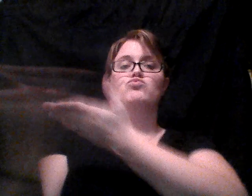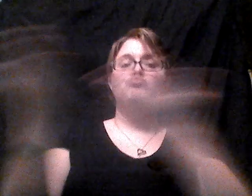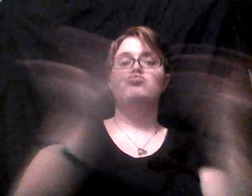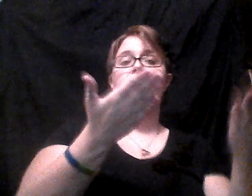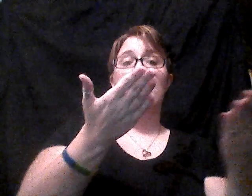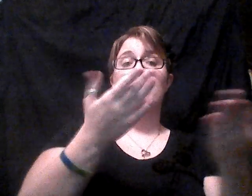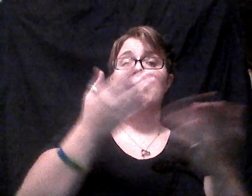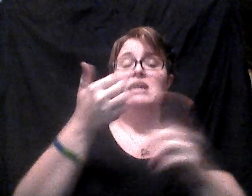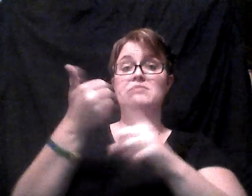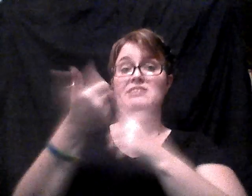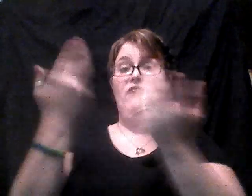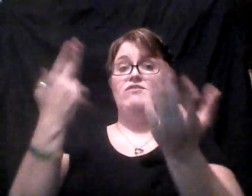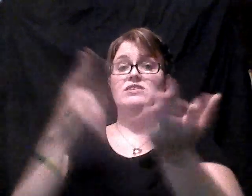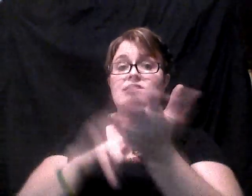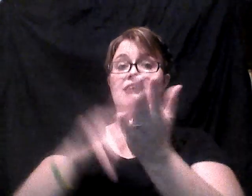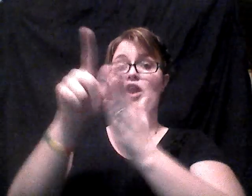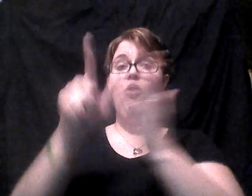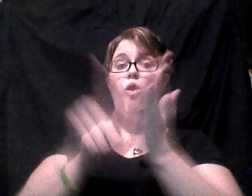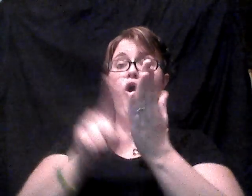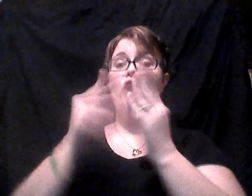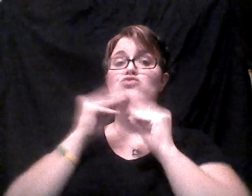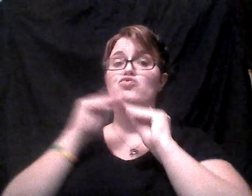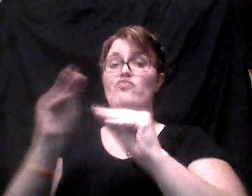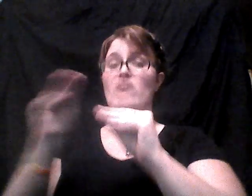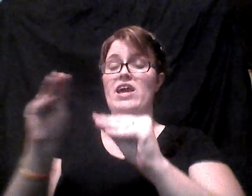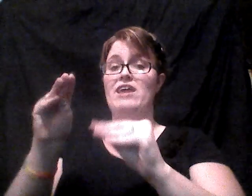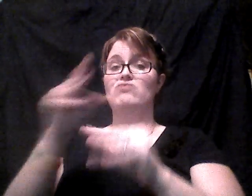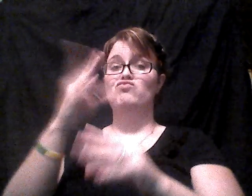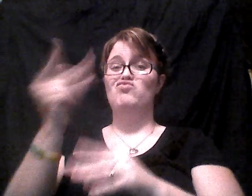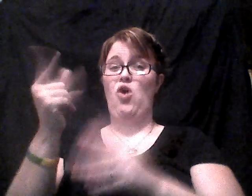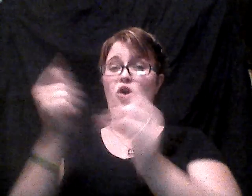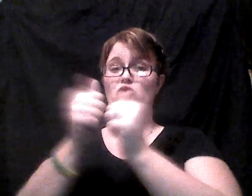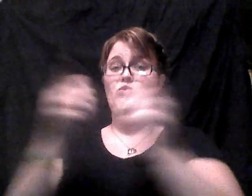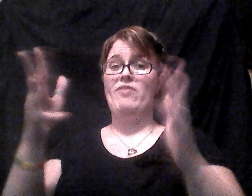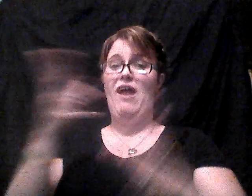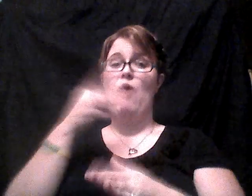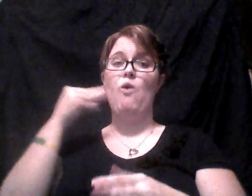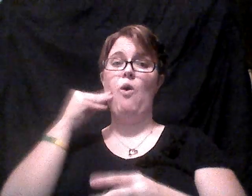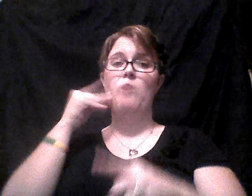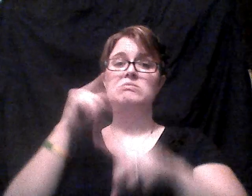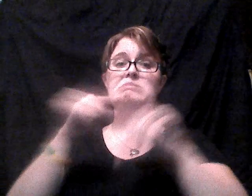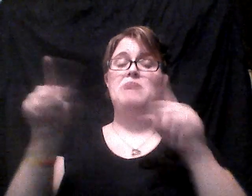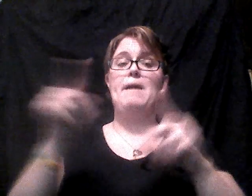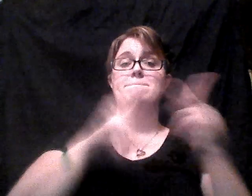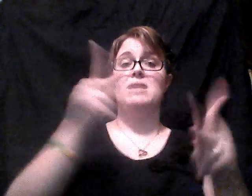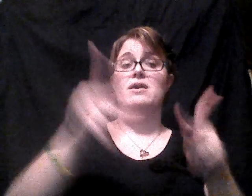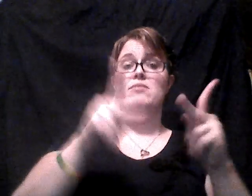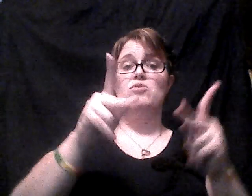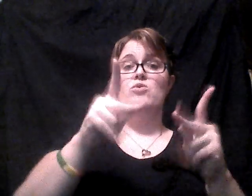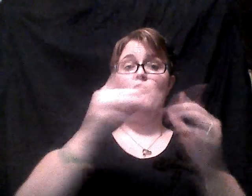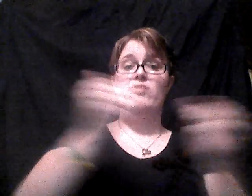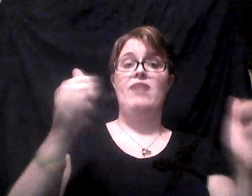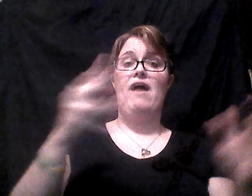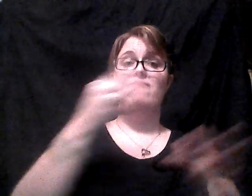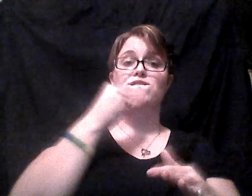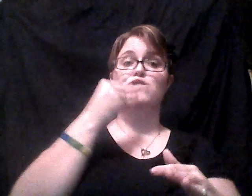a believer in individual initiative. I'm not, criticizing him. He believes it, that, you got to let the man do it for himself. So Herbert Hoover, oh